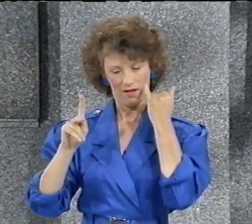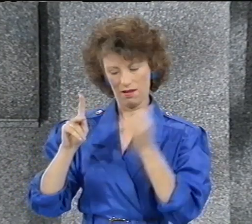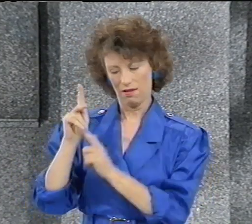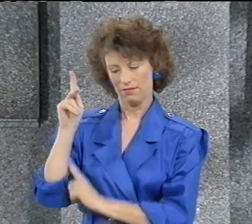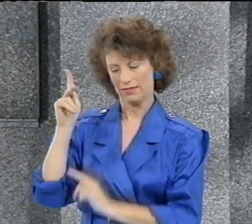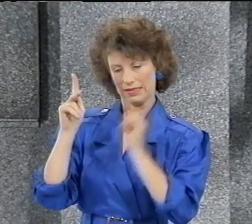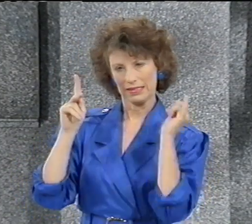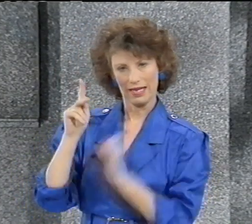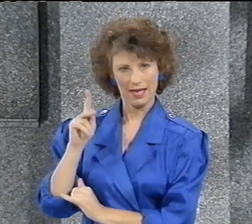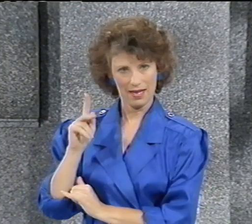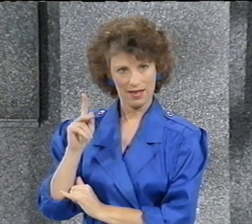Relax.